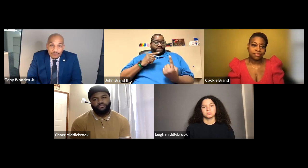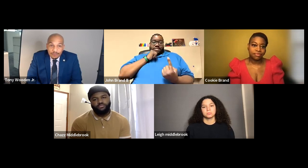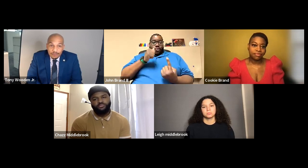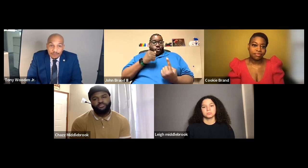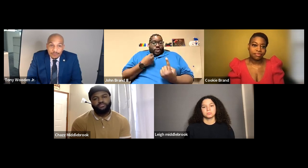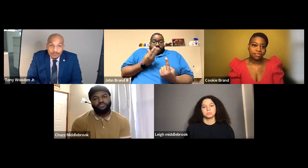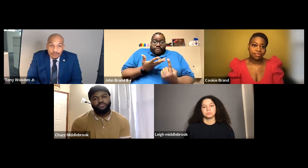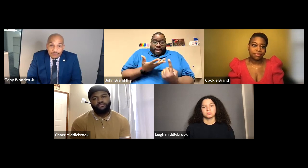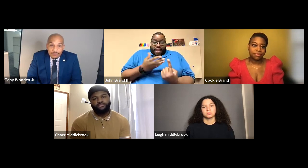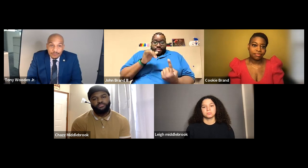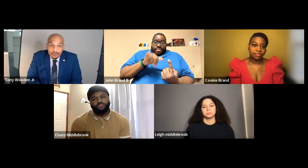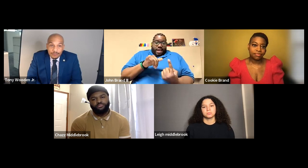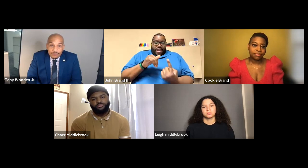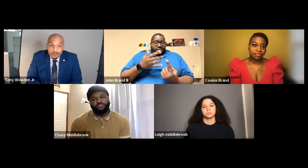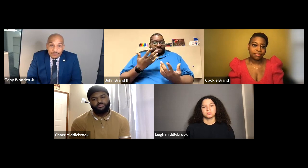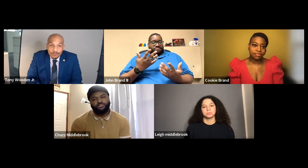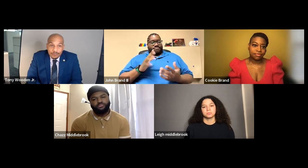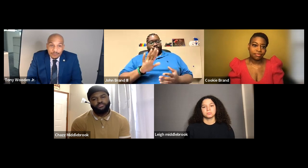and confront life, you know?